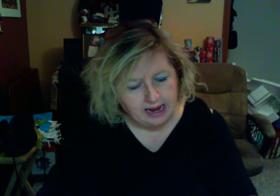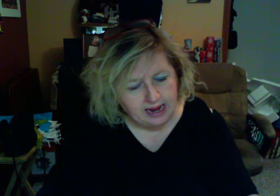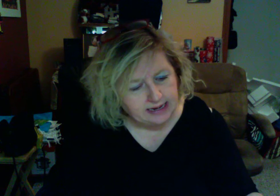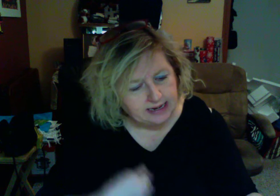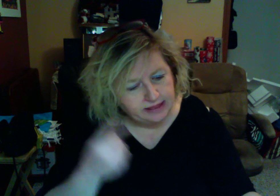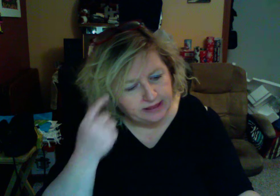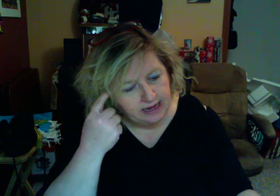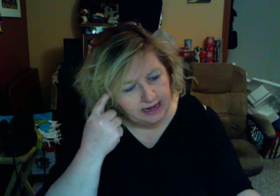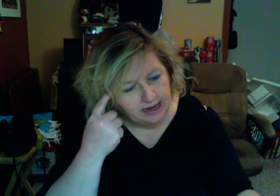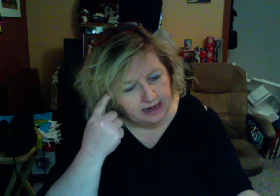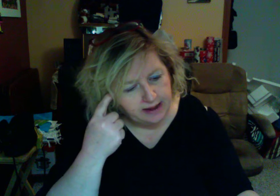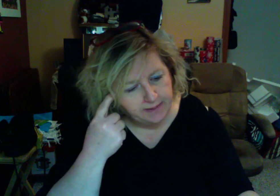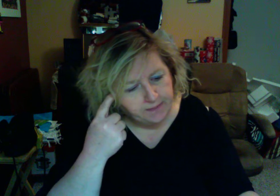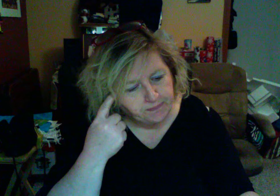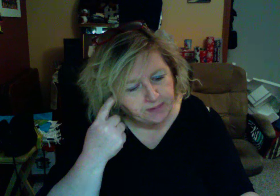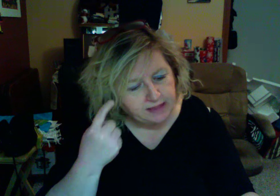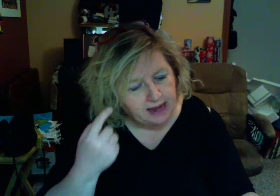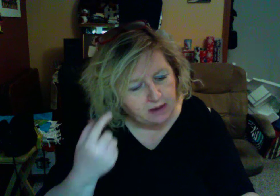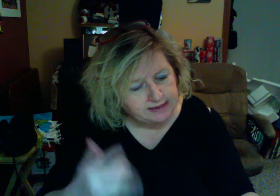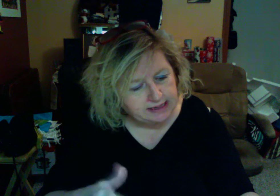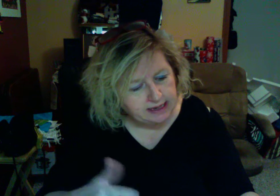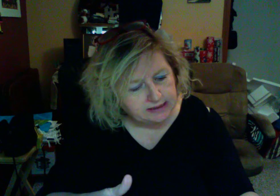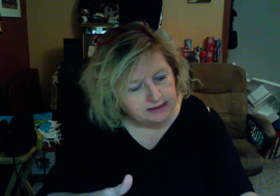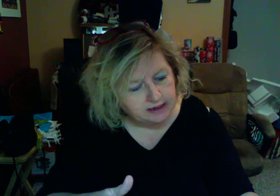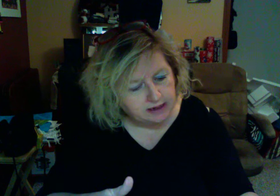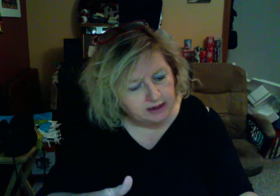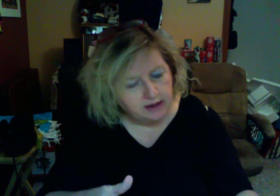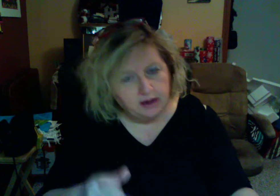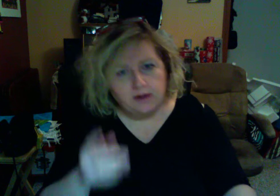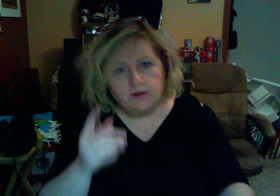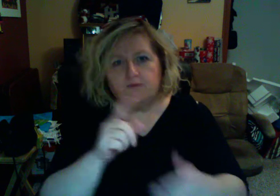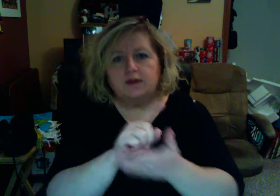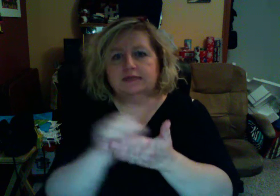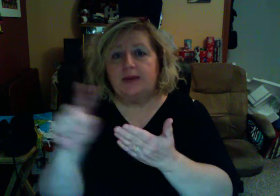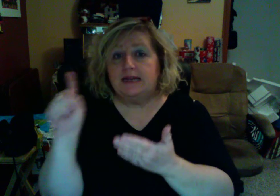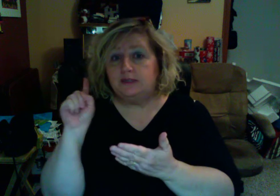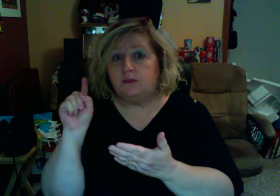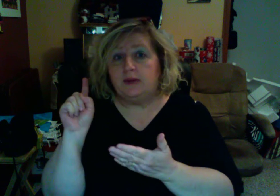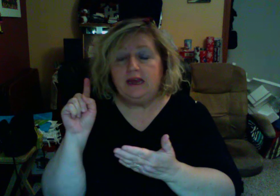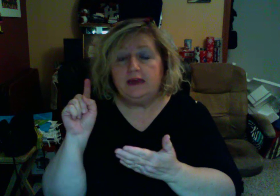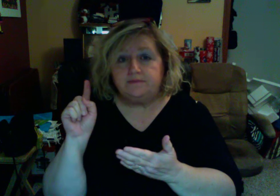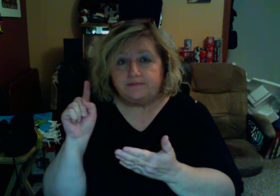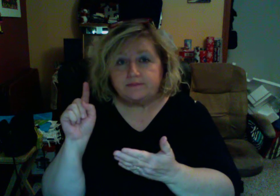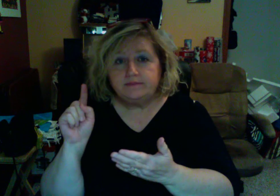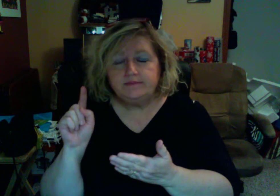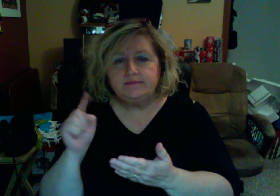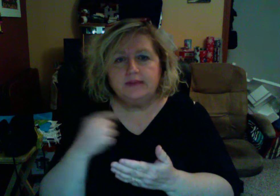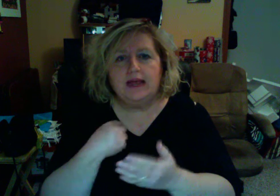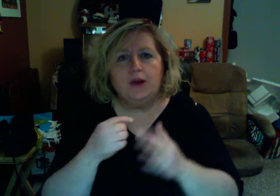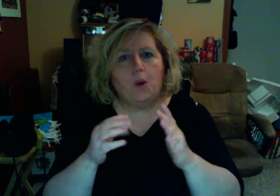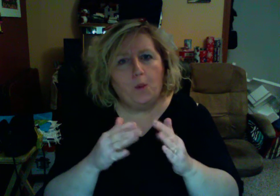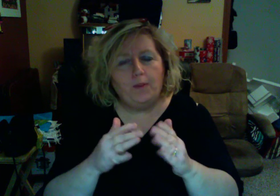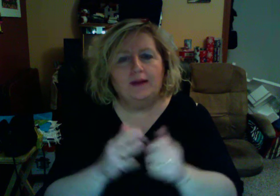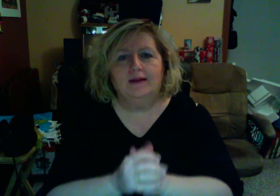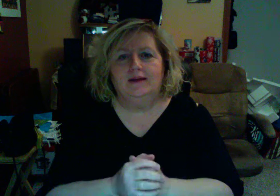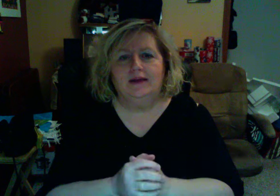And I think that was it for this past week. I hope,